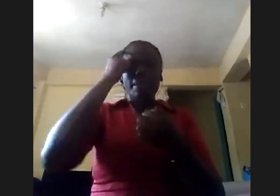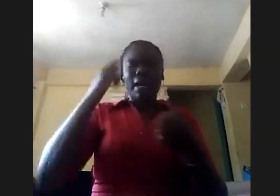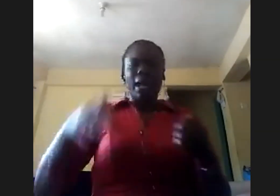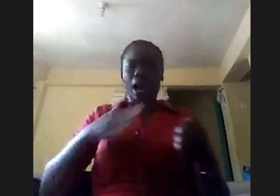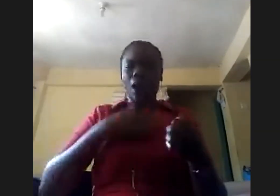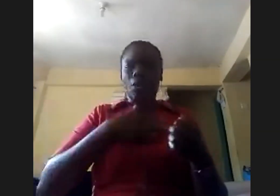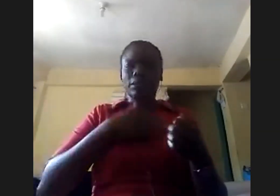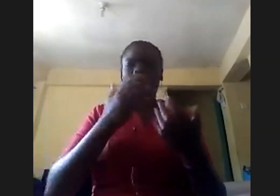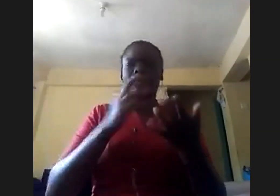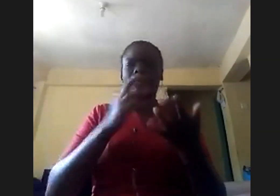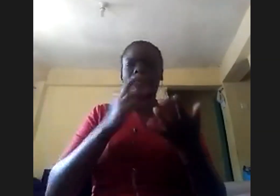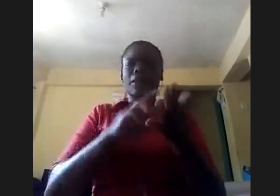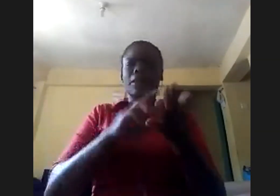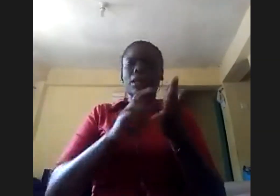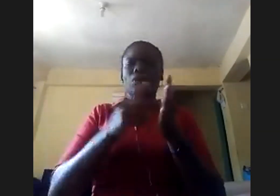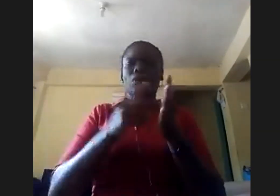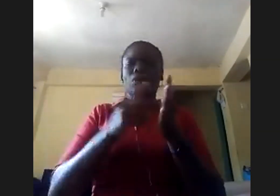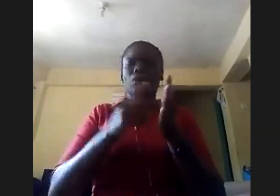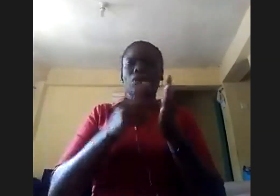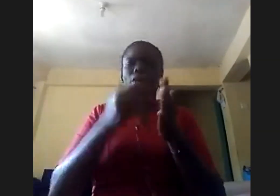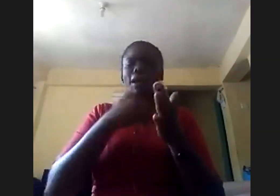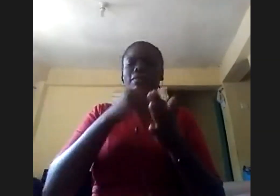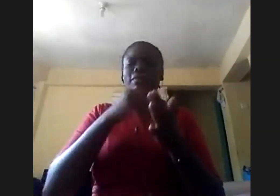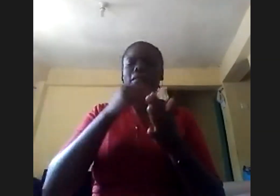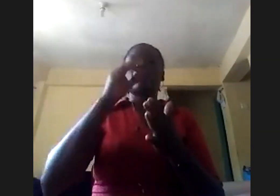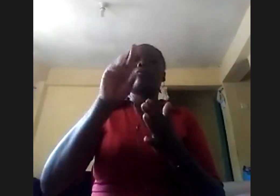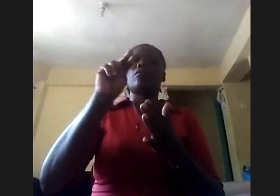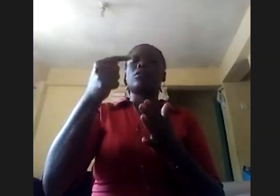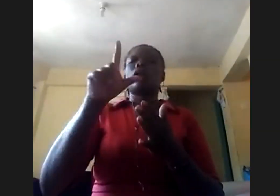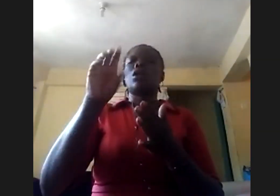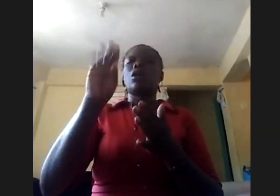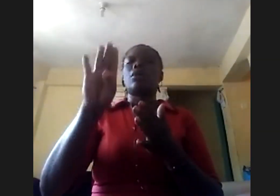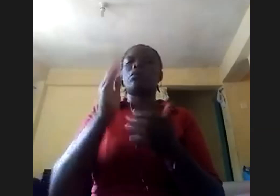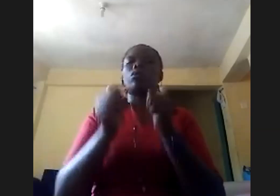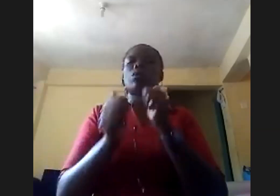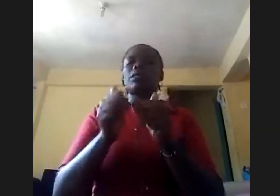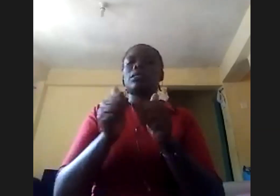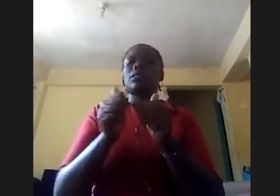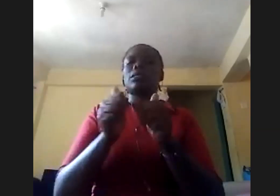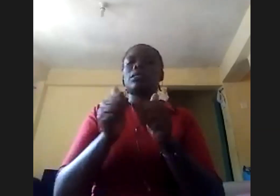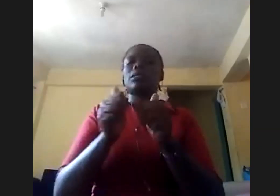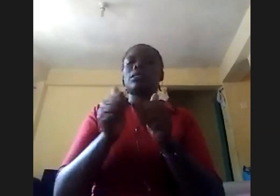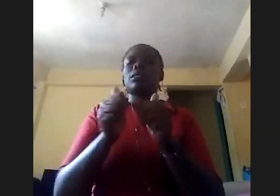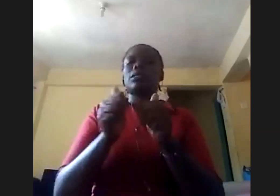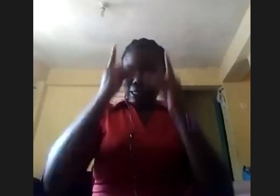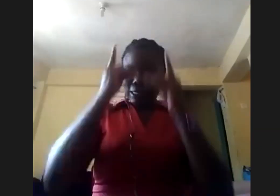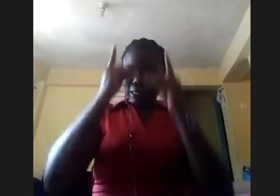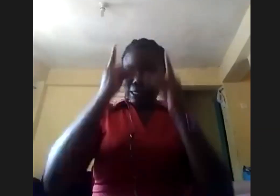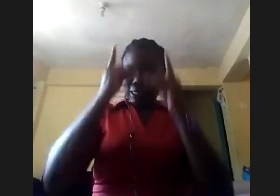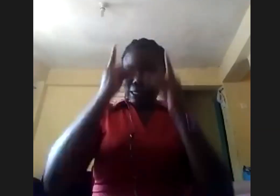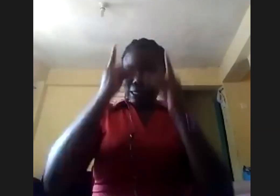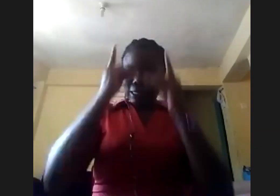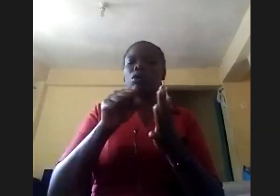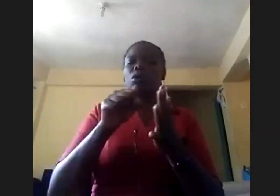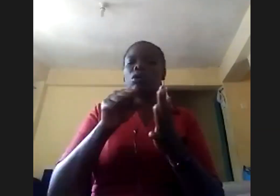the frontal lobe that is in charge of making what decisions. So drugs can affect that, and you're